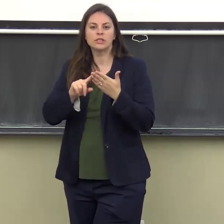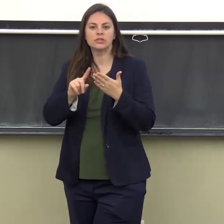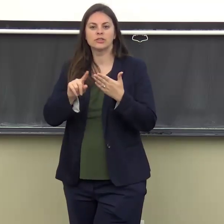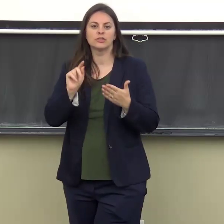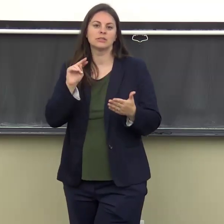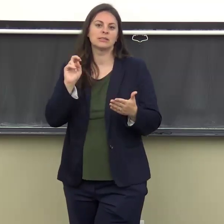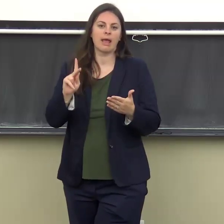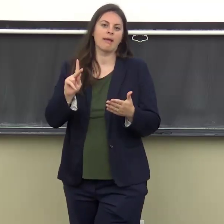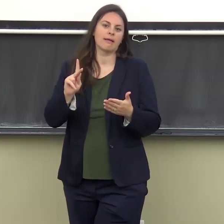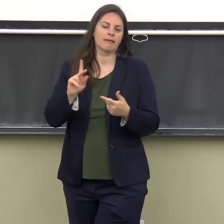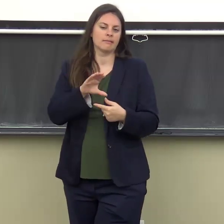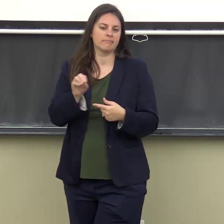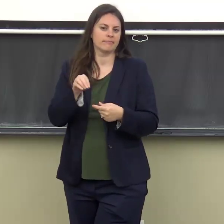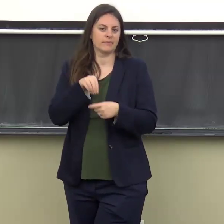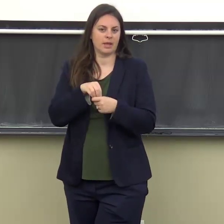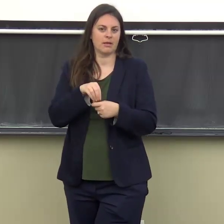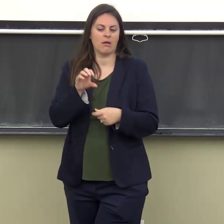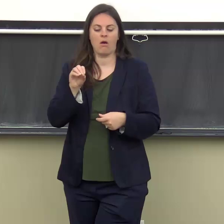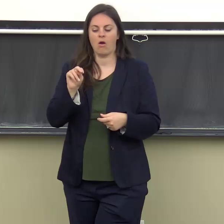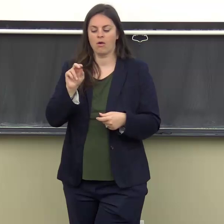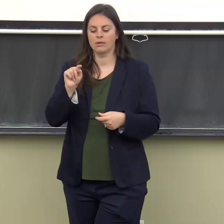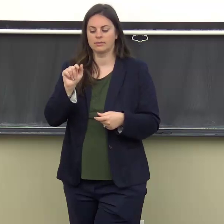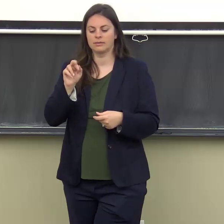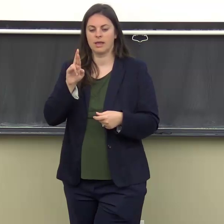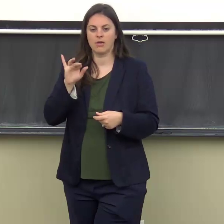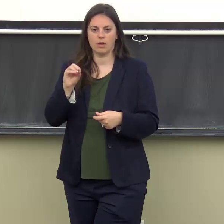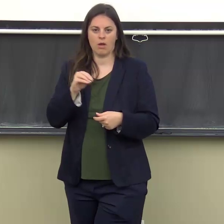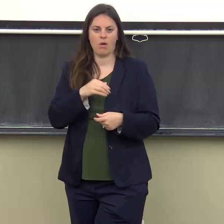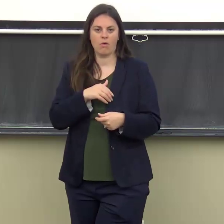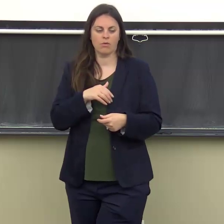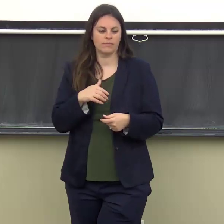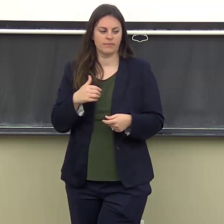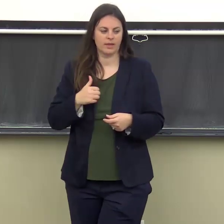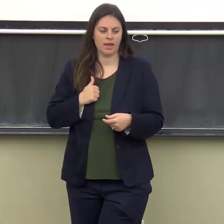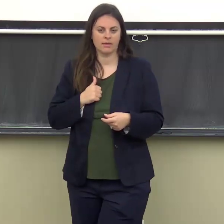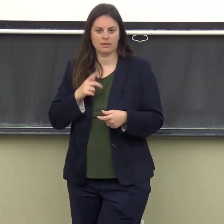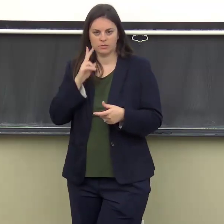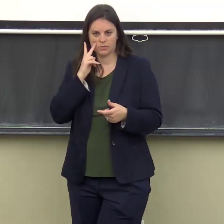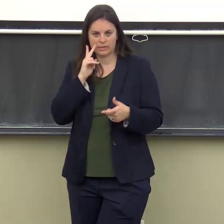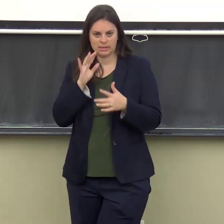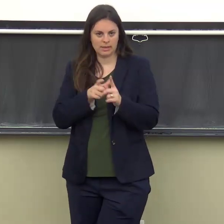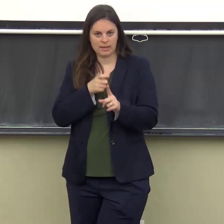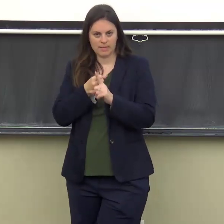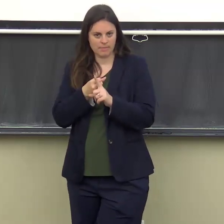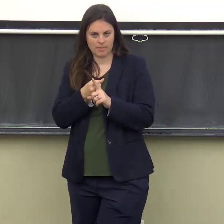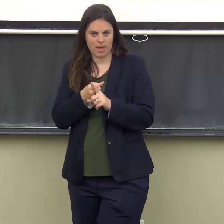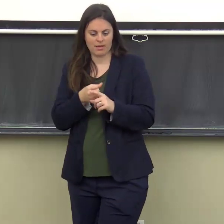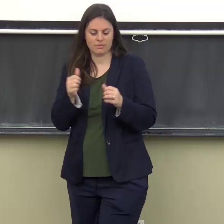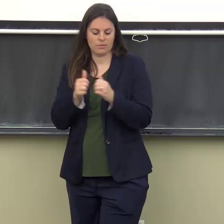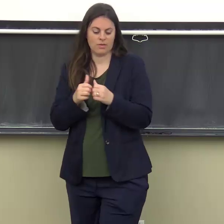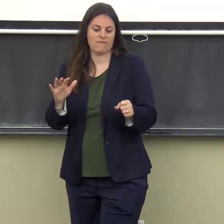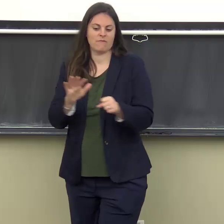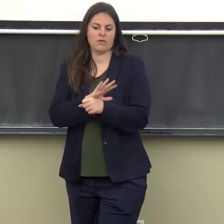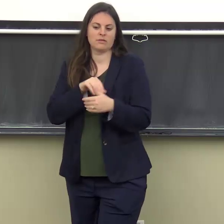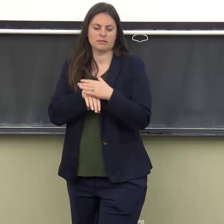to see what the impact would be of full accessibility within the province. I mean, we